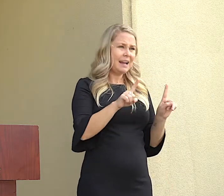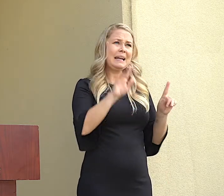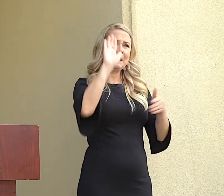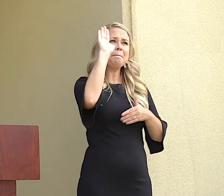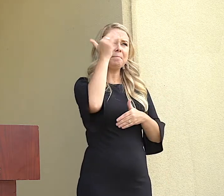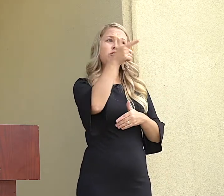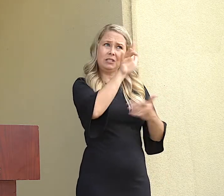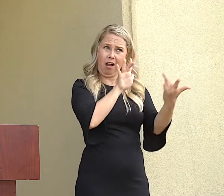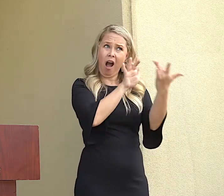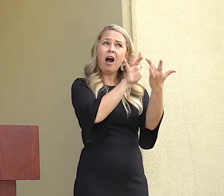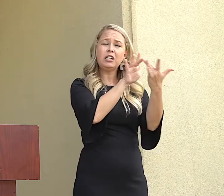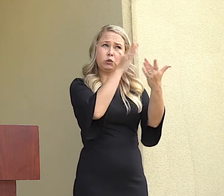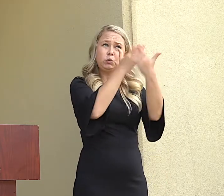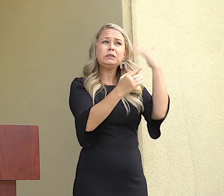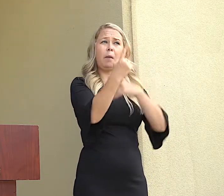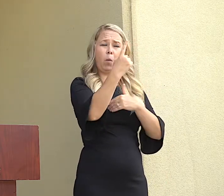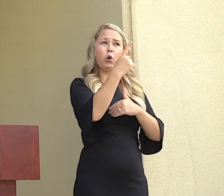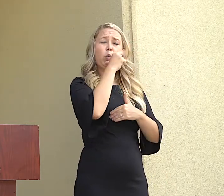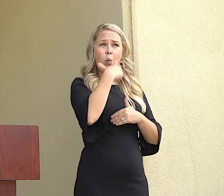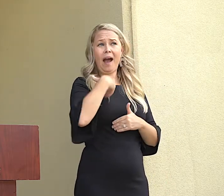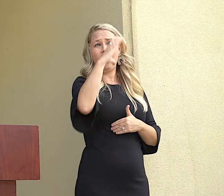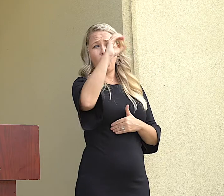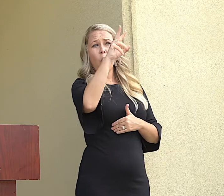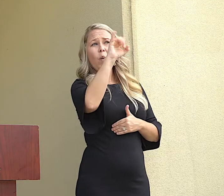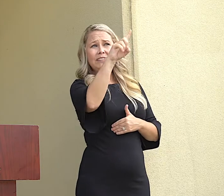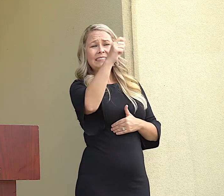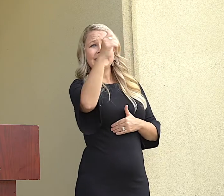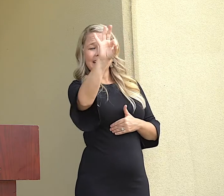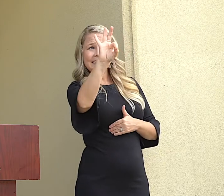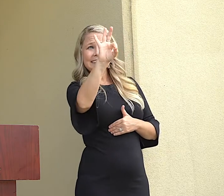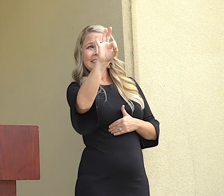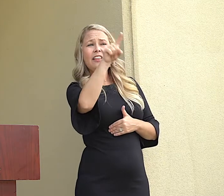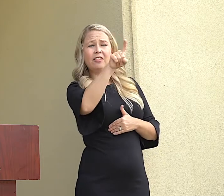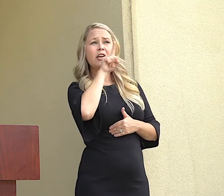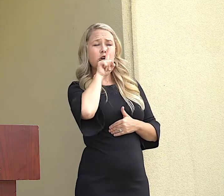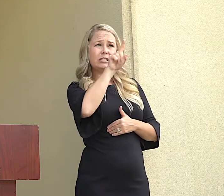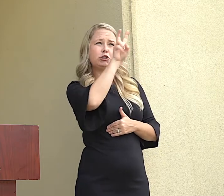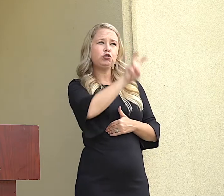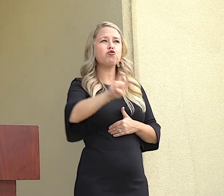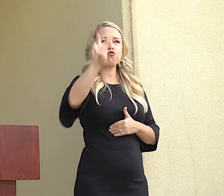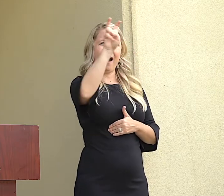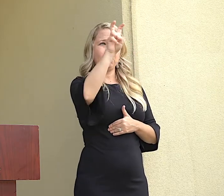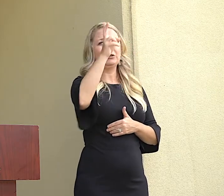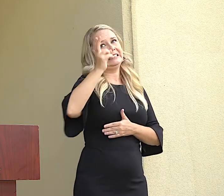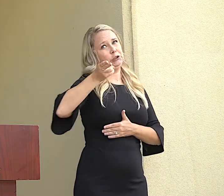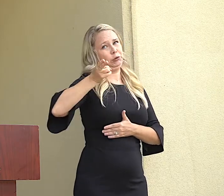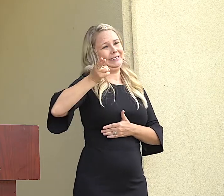he was a contact to someone who had COVID-19, and also there is travel history.